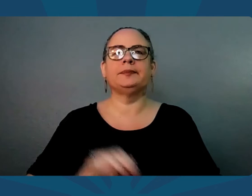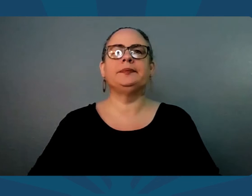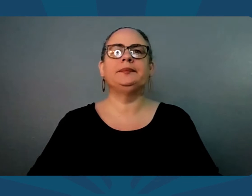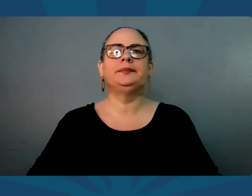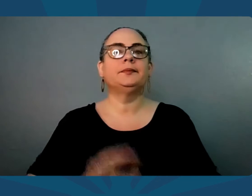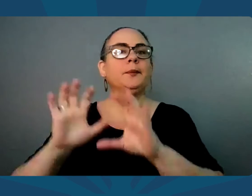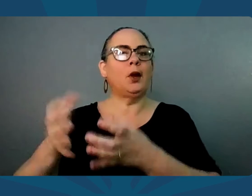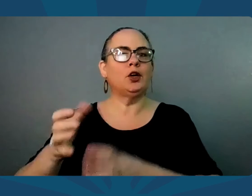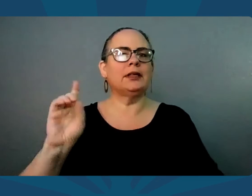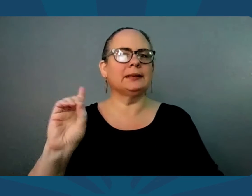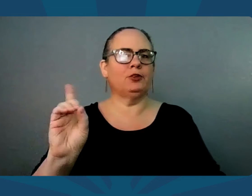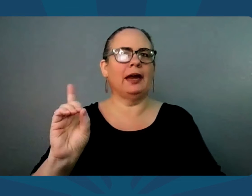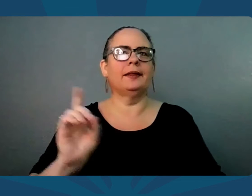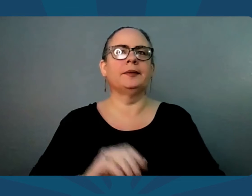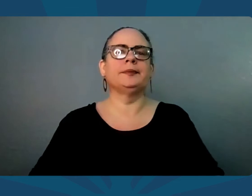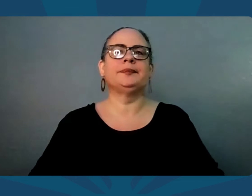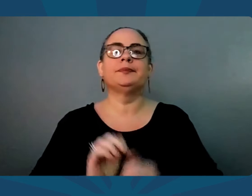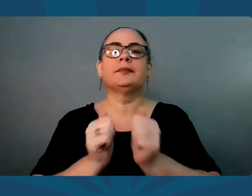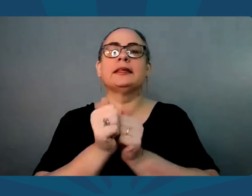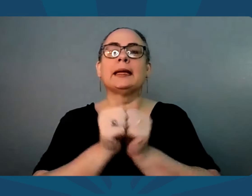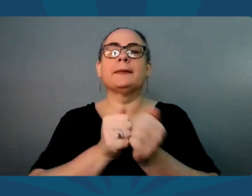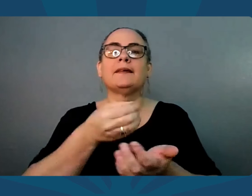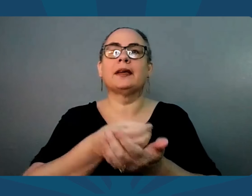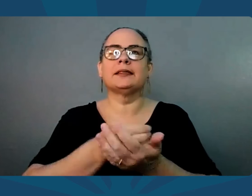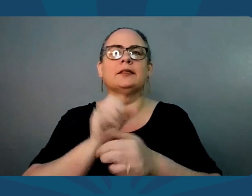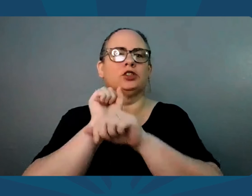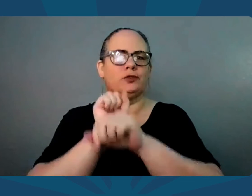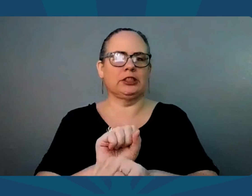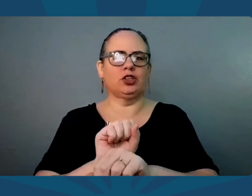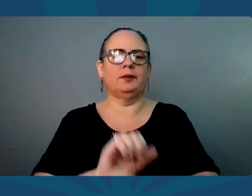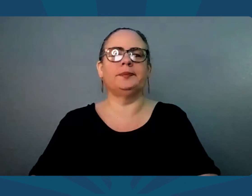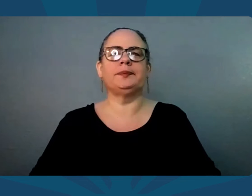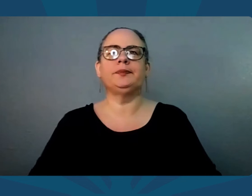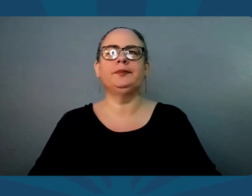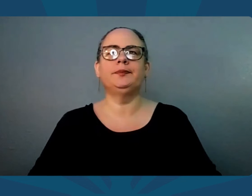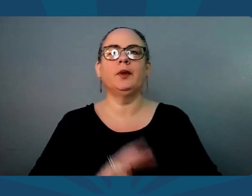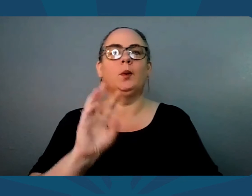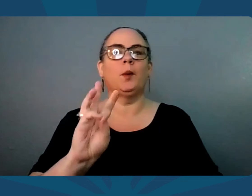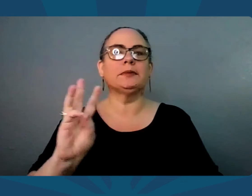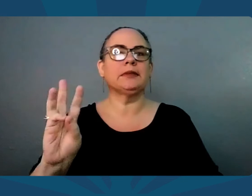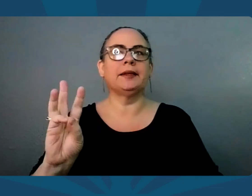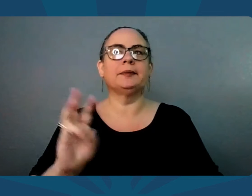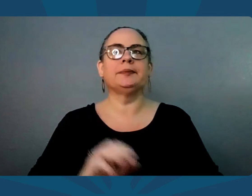Scott Poden, Party Democratic. Campaign funding